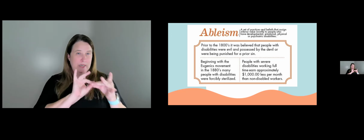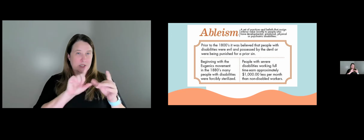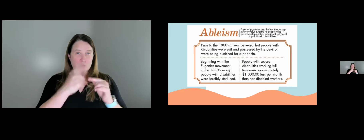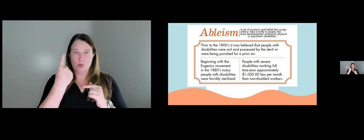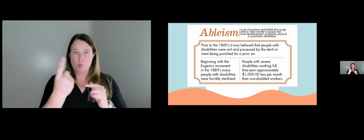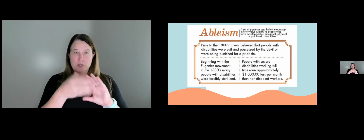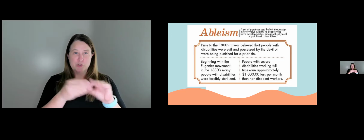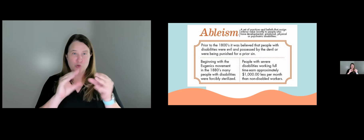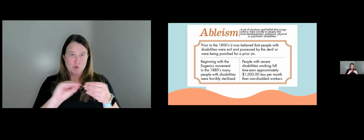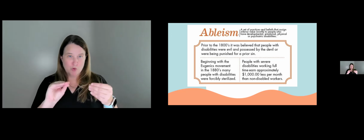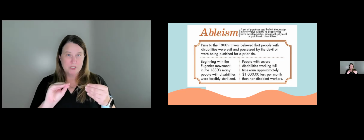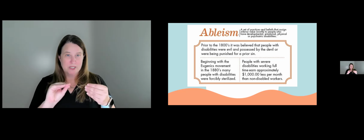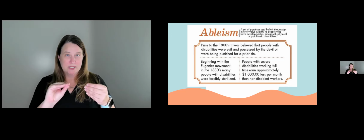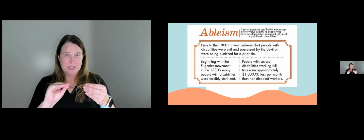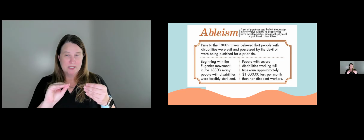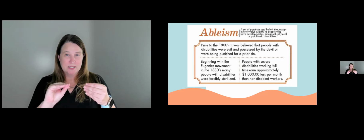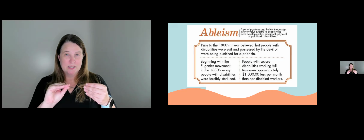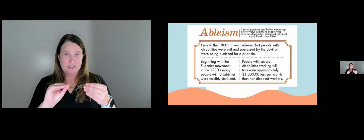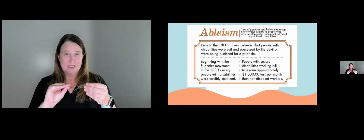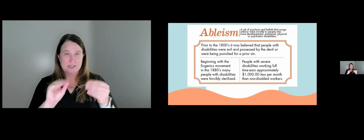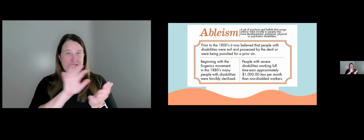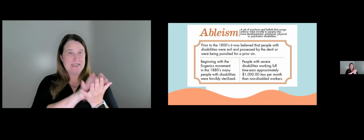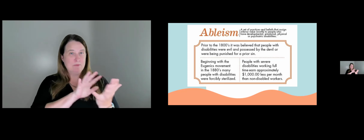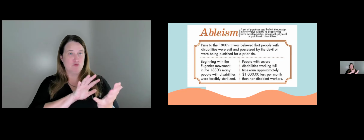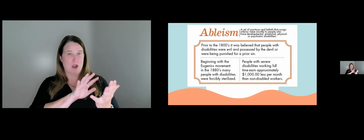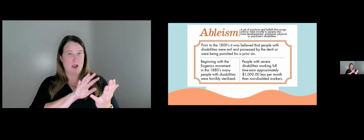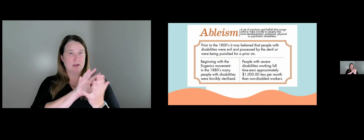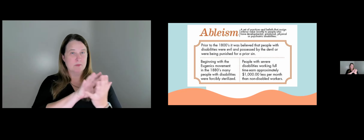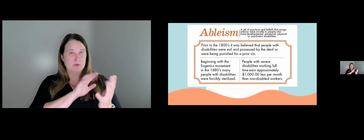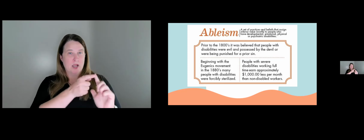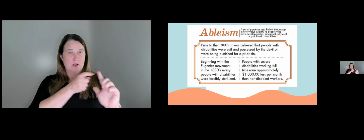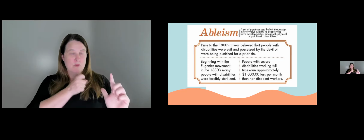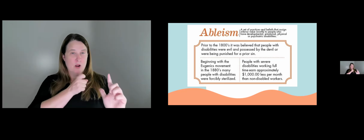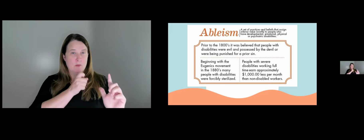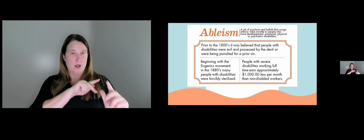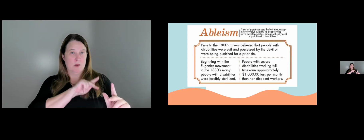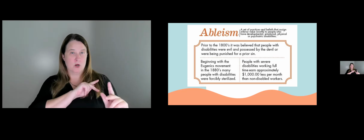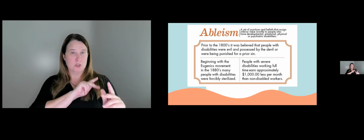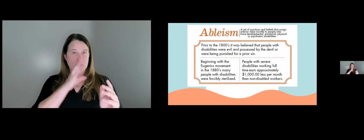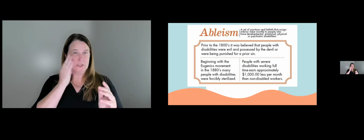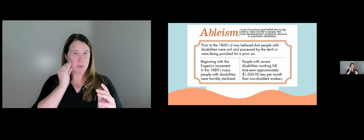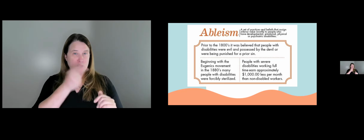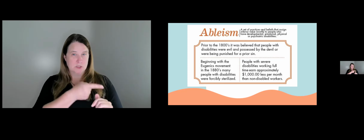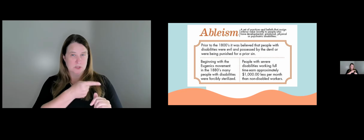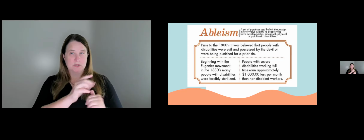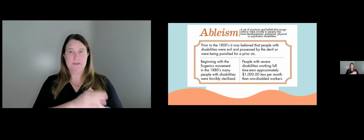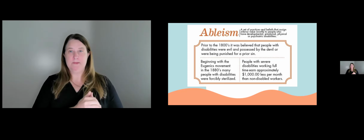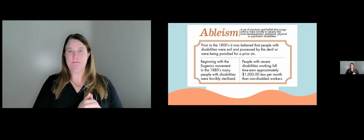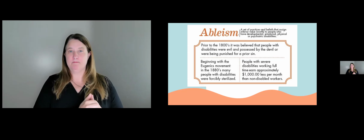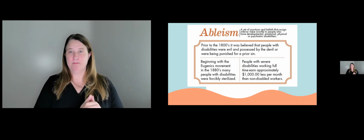very general. It's not related to someone's personal story. It's abstract, it's